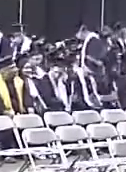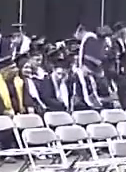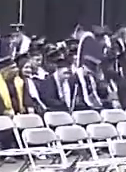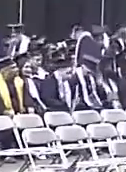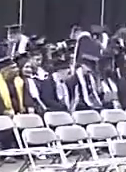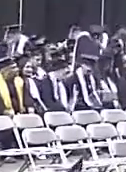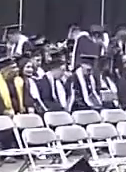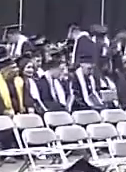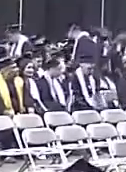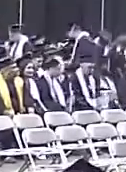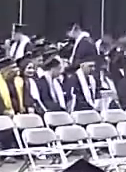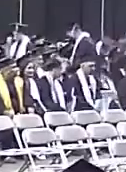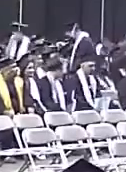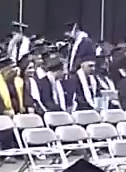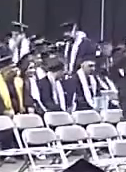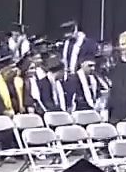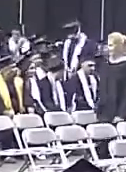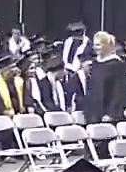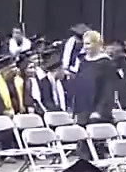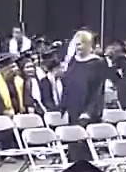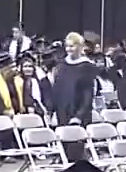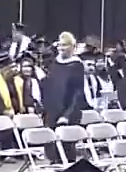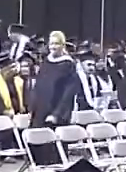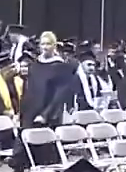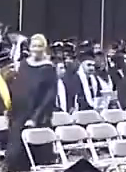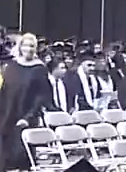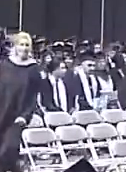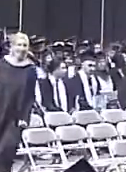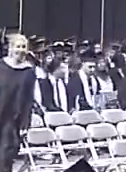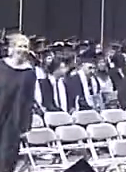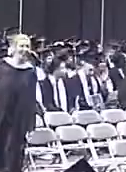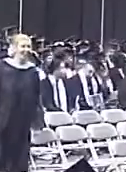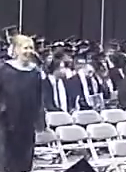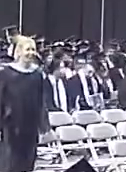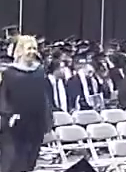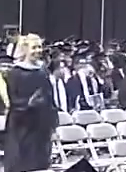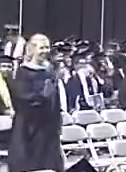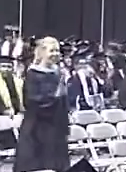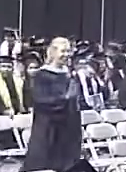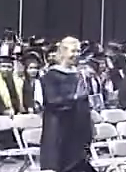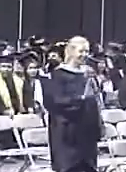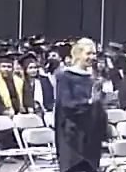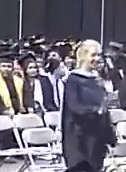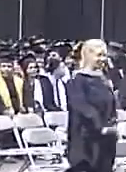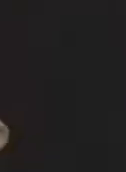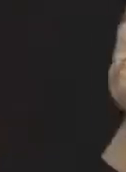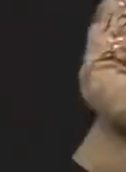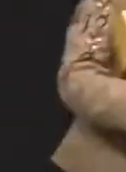Thank you.